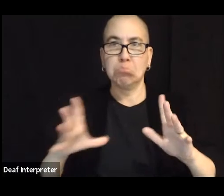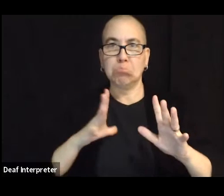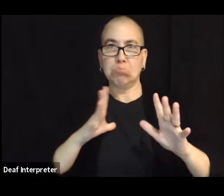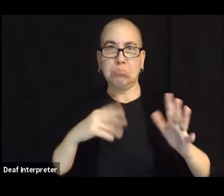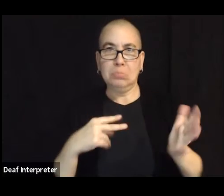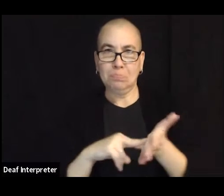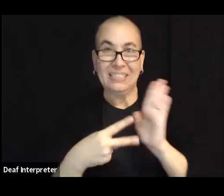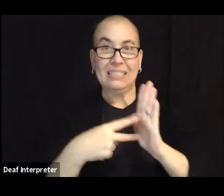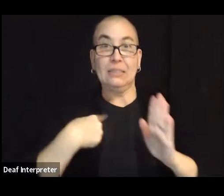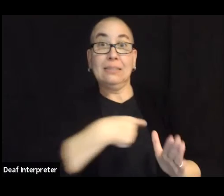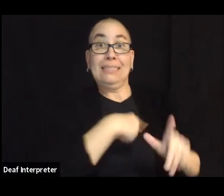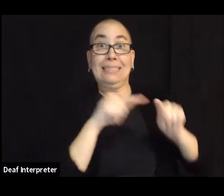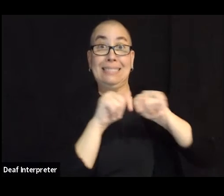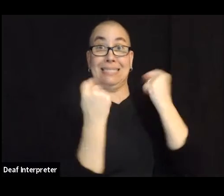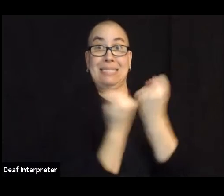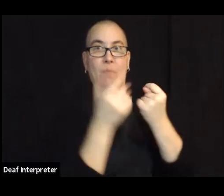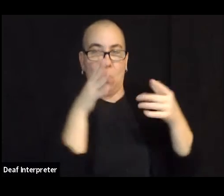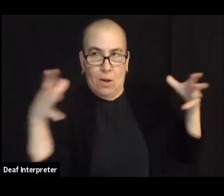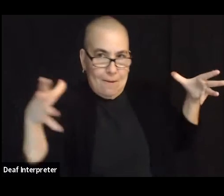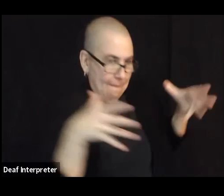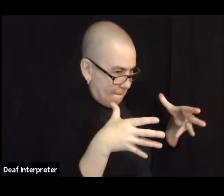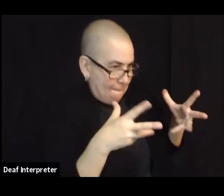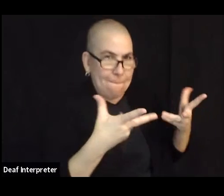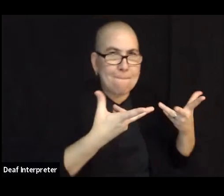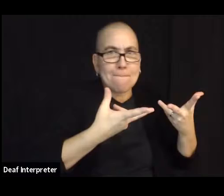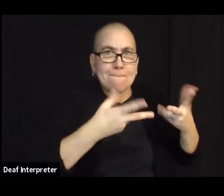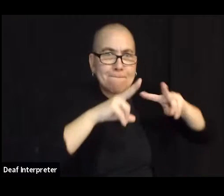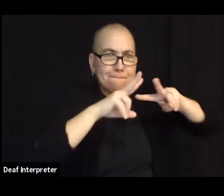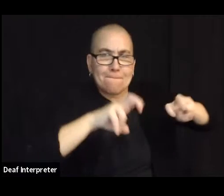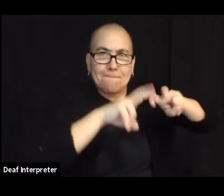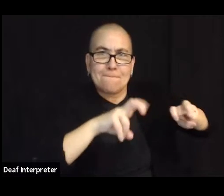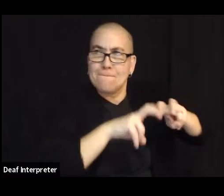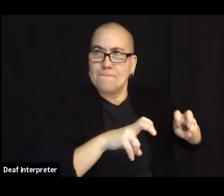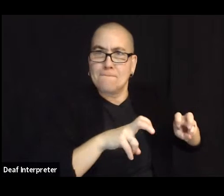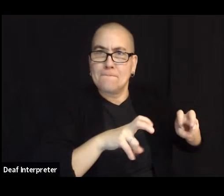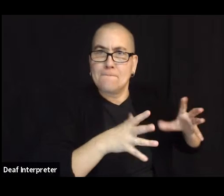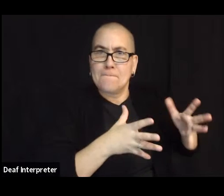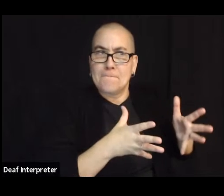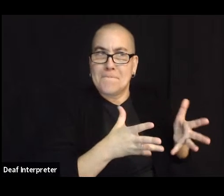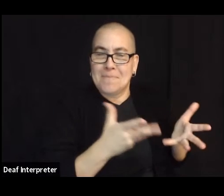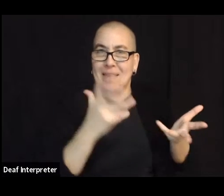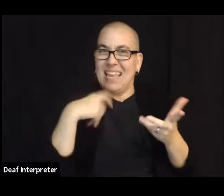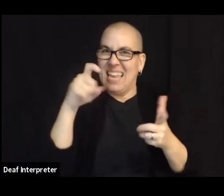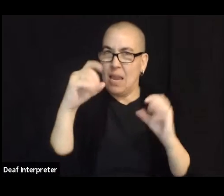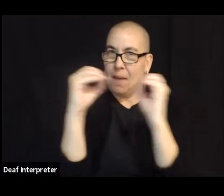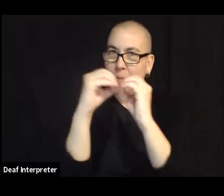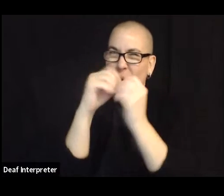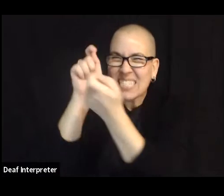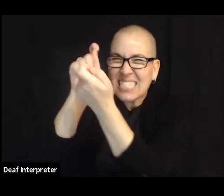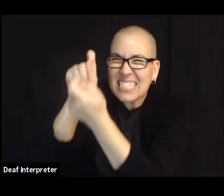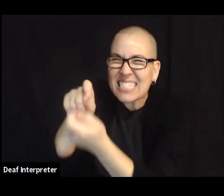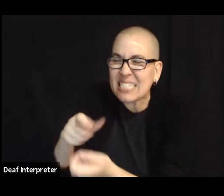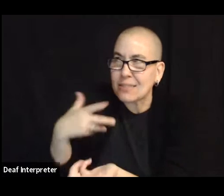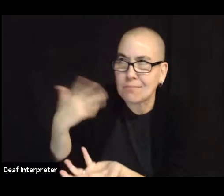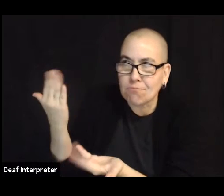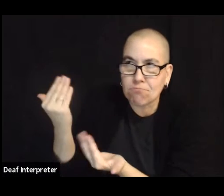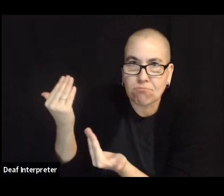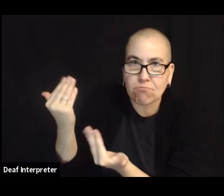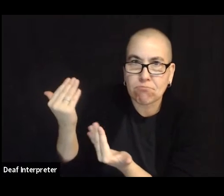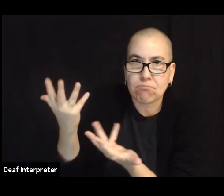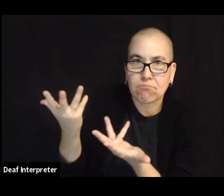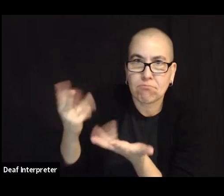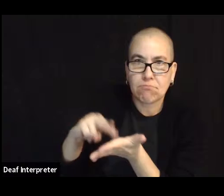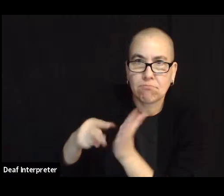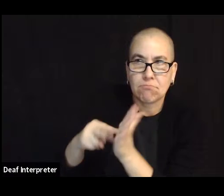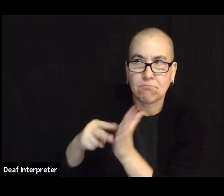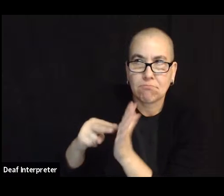how we announce things in light of what we heard today. And I do think it's important, you know, I just